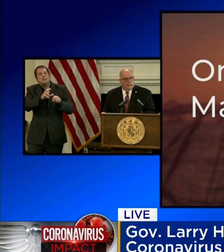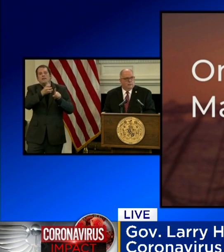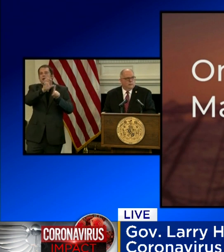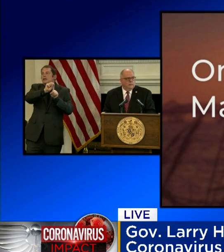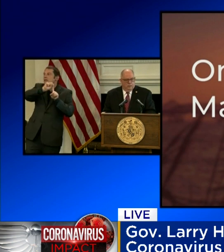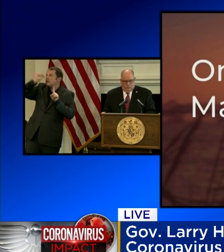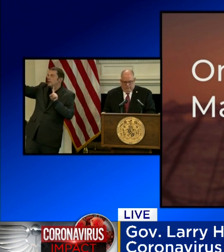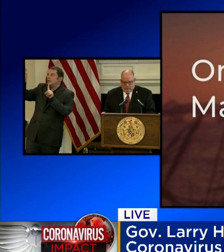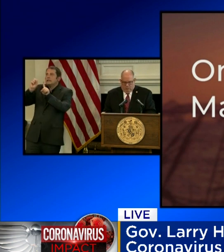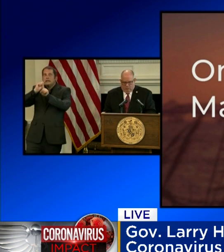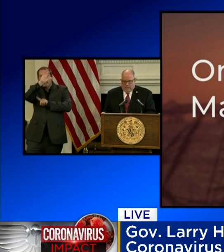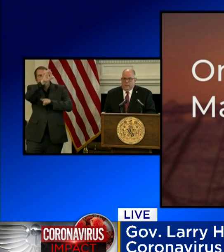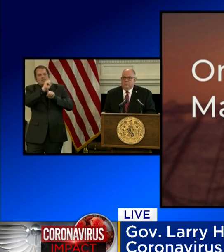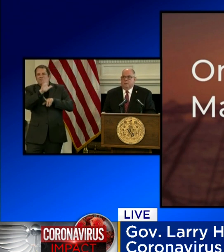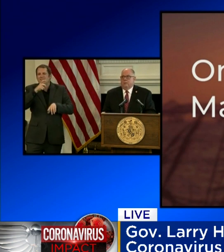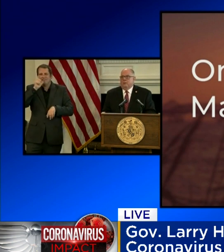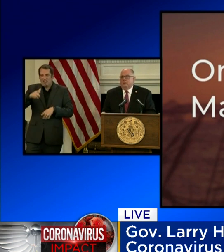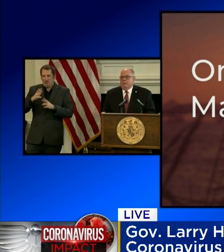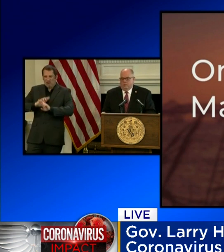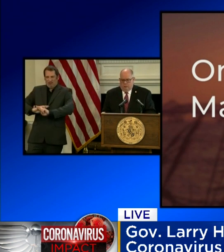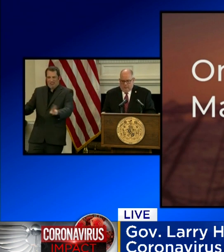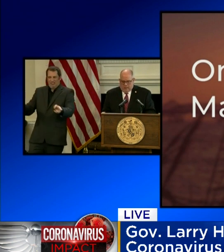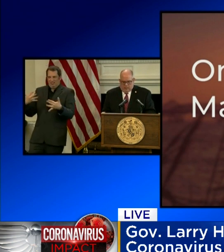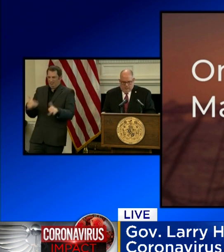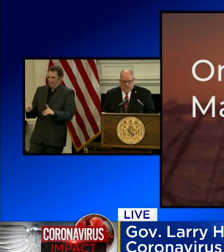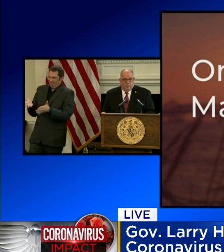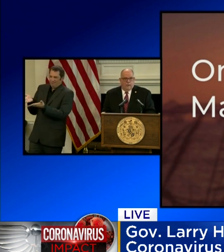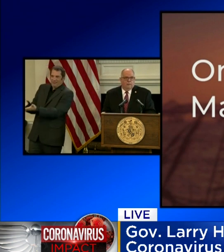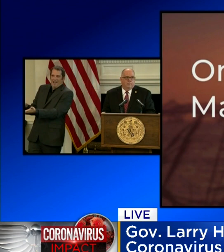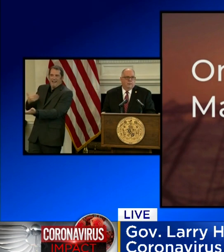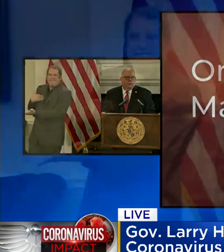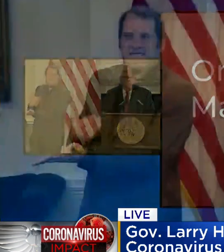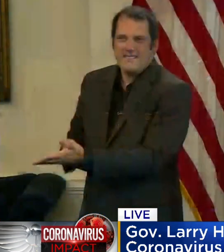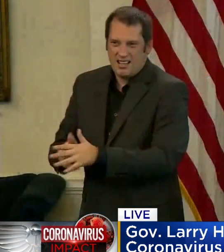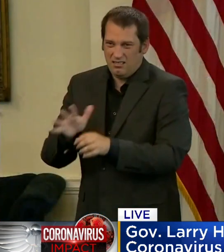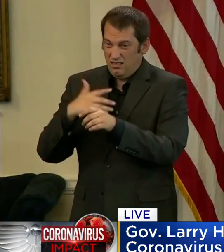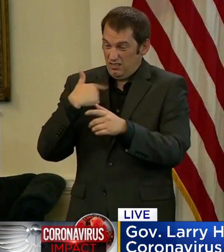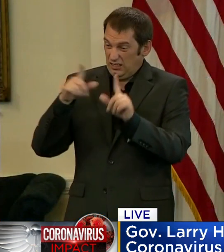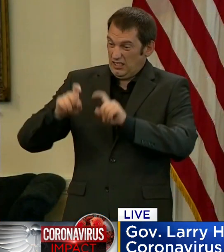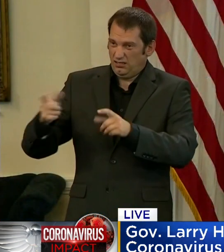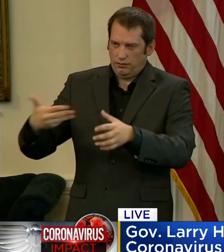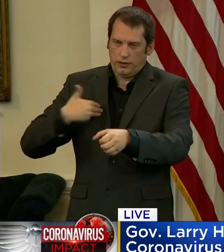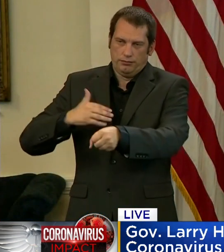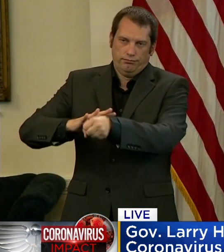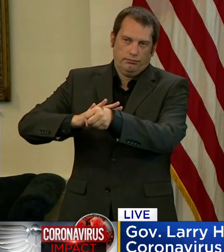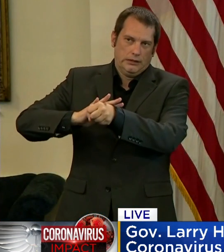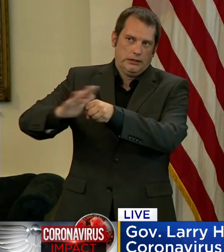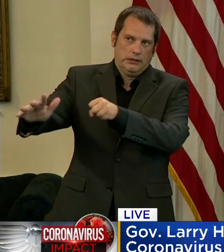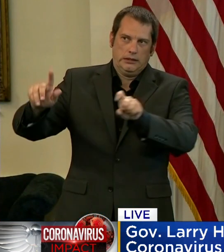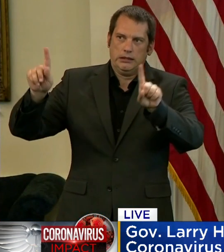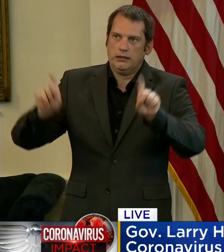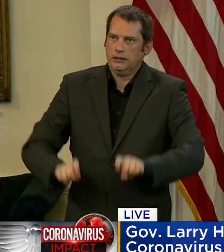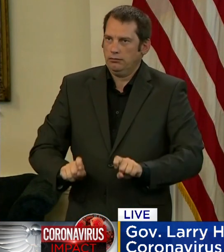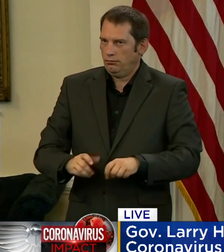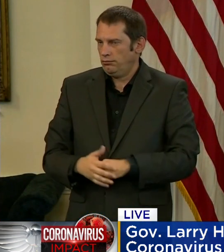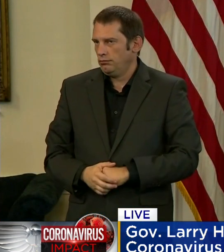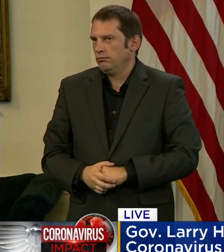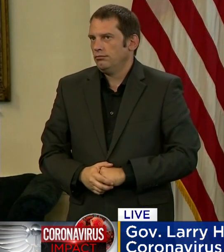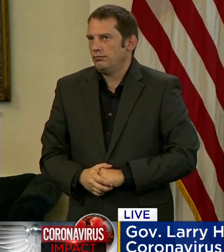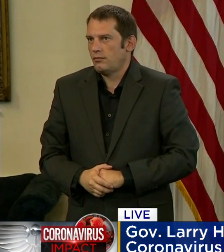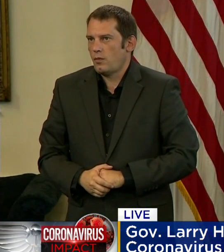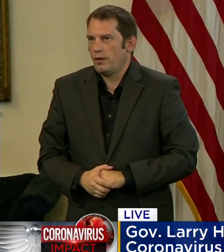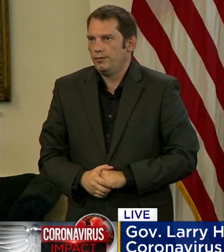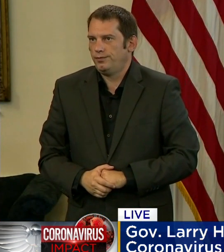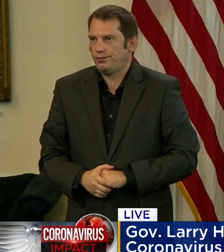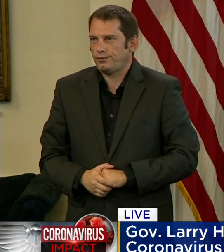other states, we have a substantial strategic stockpile of COVID-19 test kits that will keep us